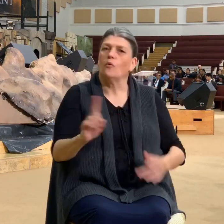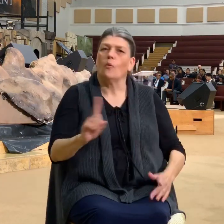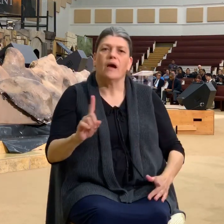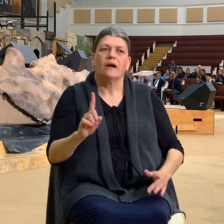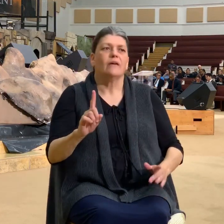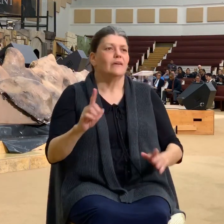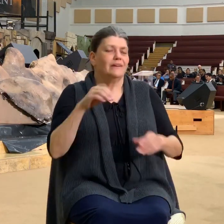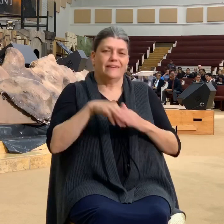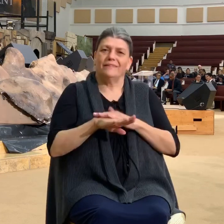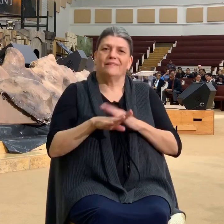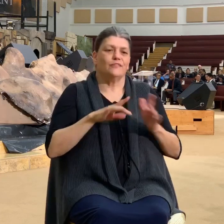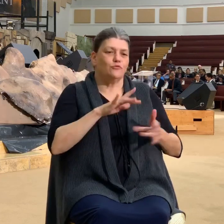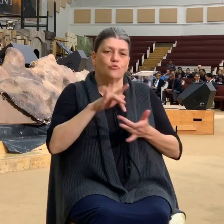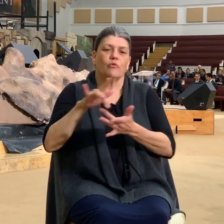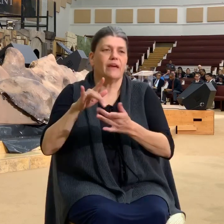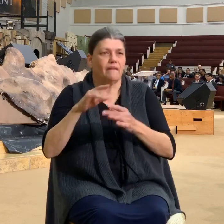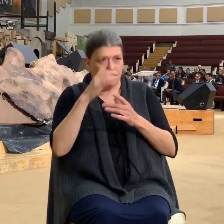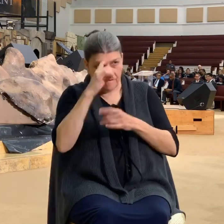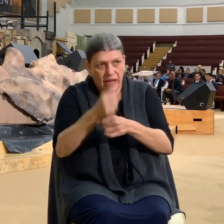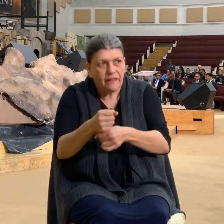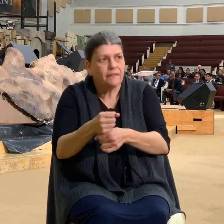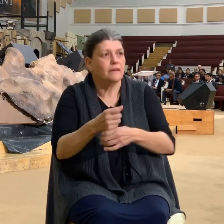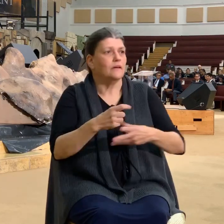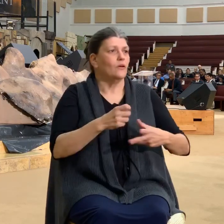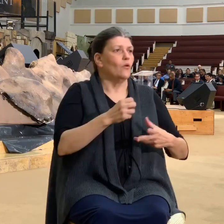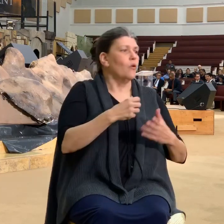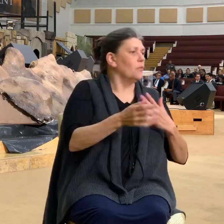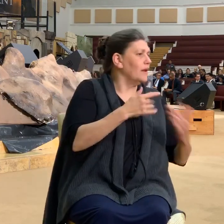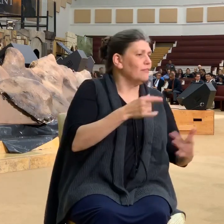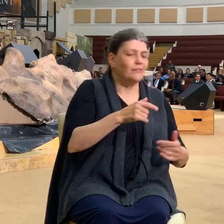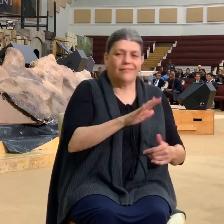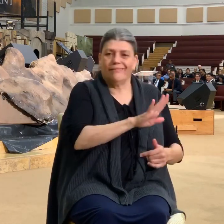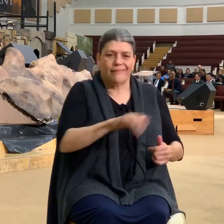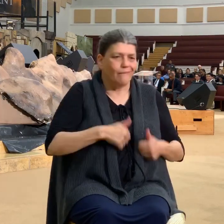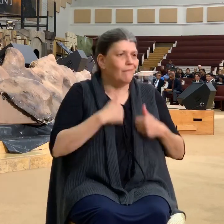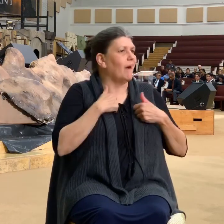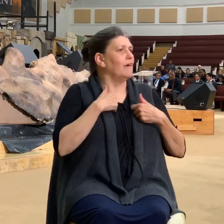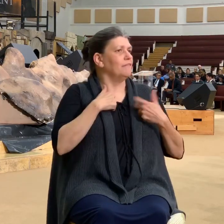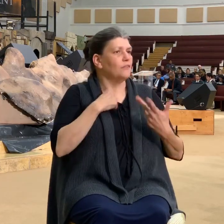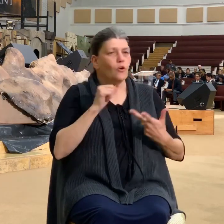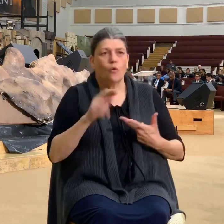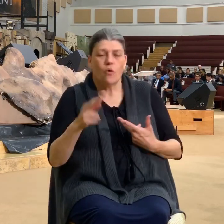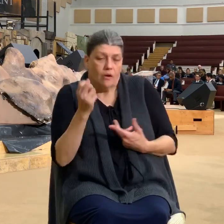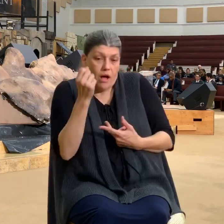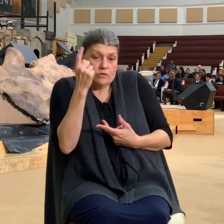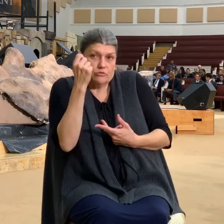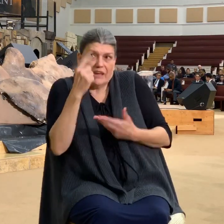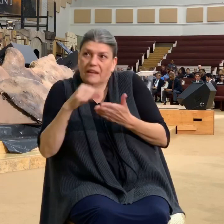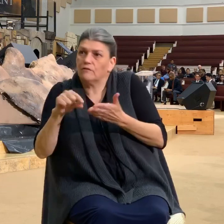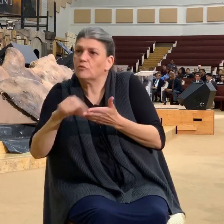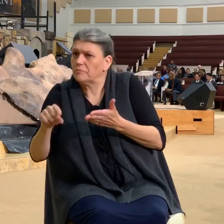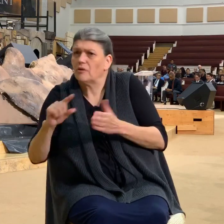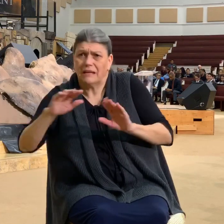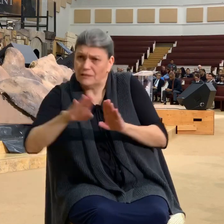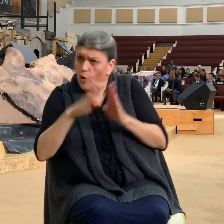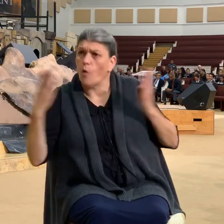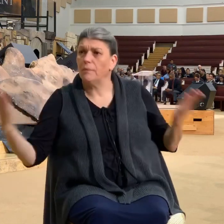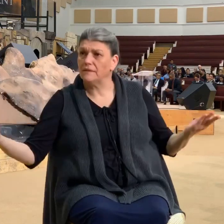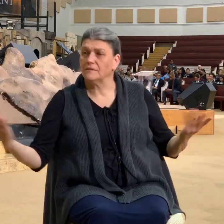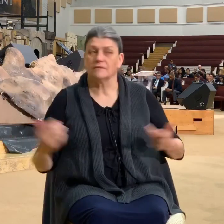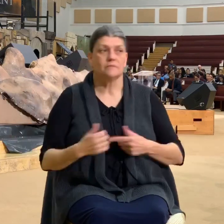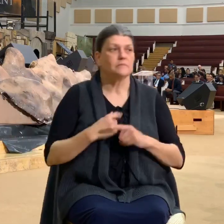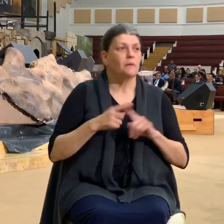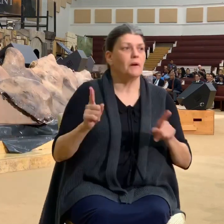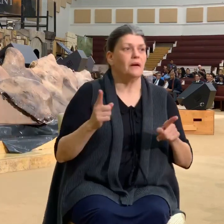their journey of faith, no matter where they are in understanding of life, or even where they are in understanding of scripture. But what